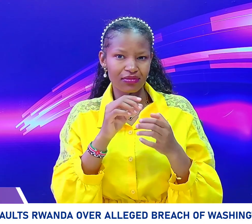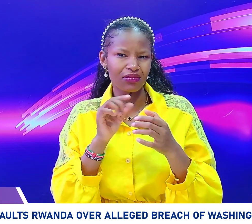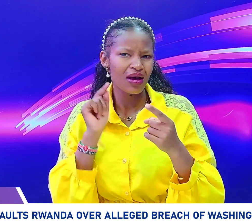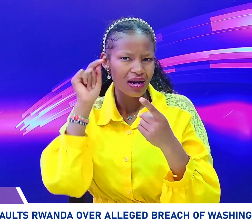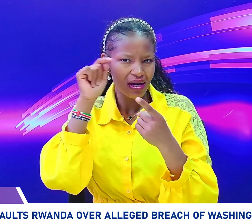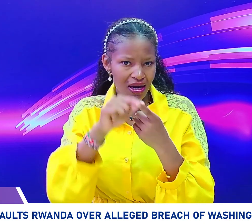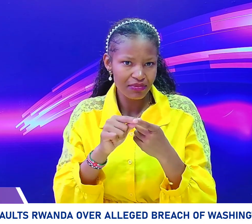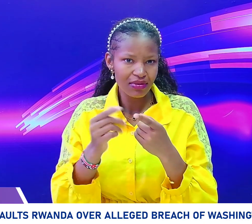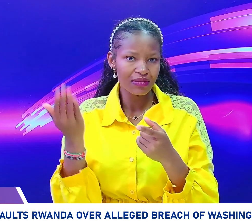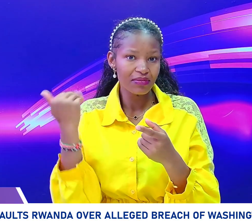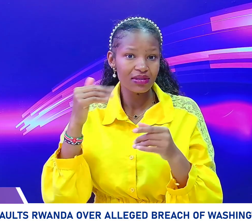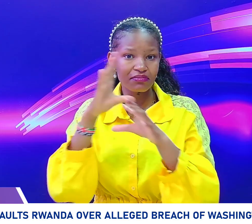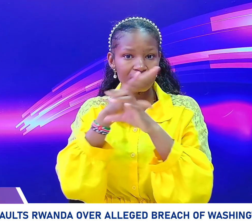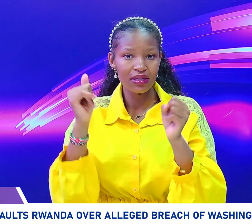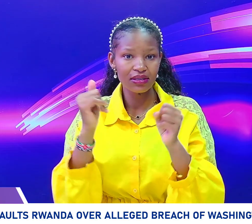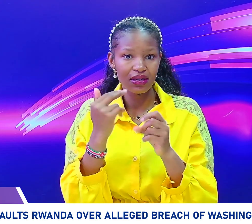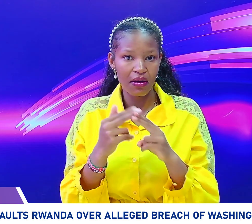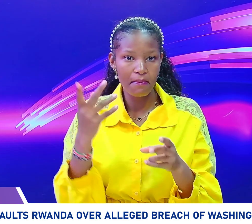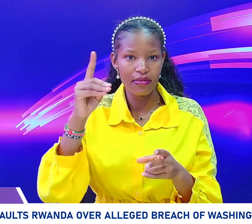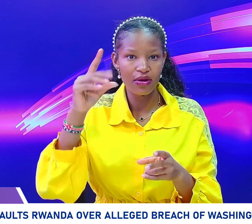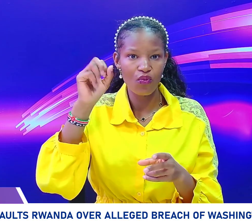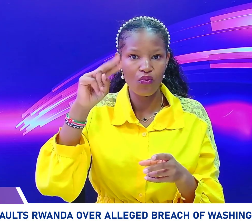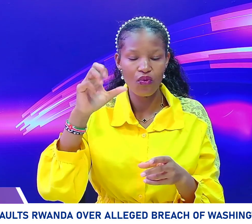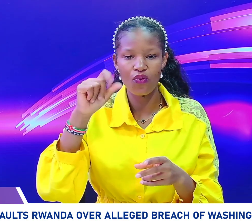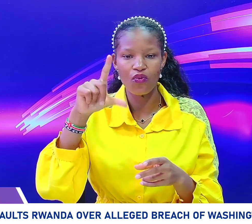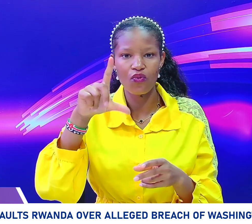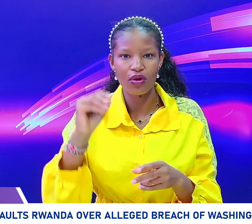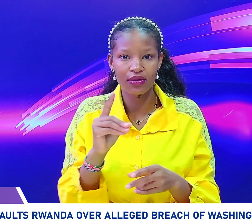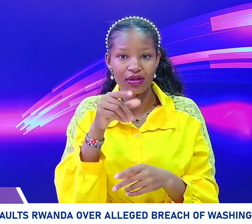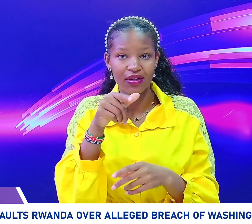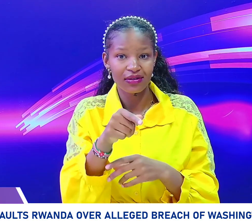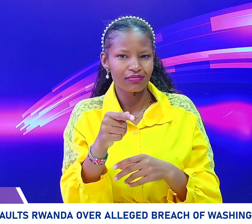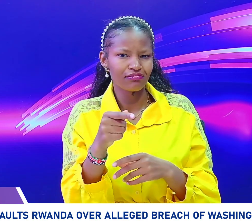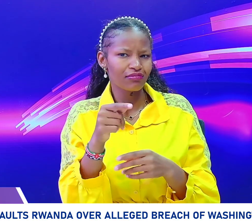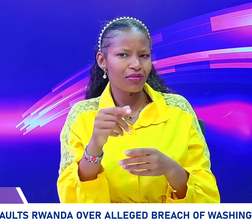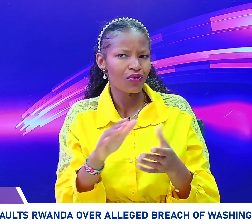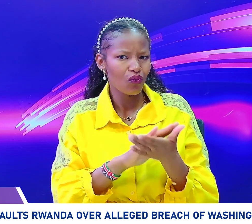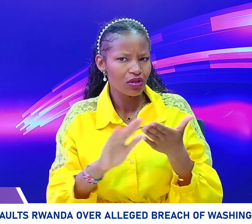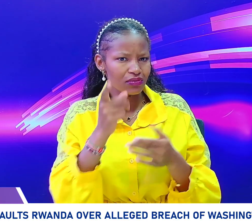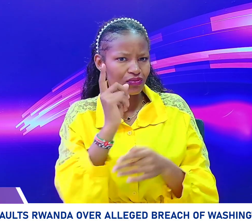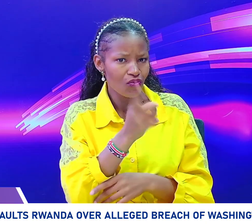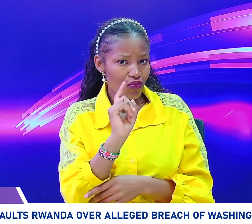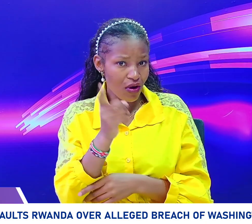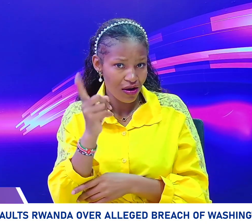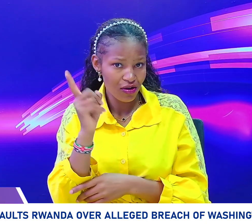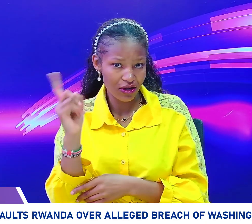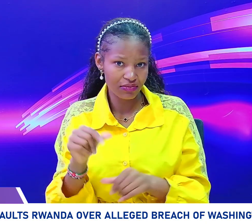to immediately honor the agreement brokered under former President Donald Trump. Washington